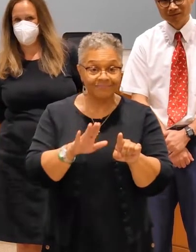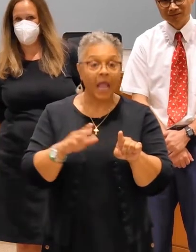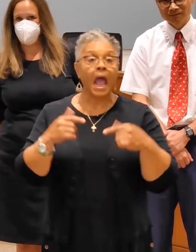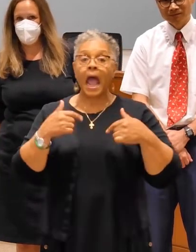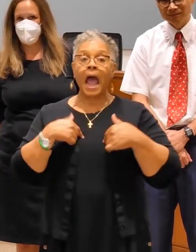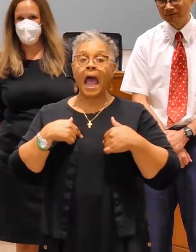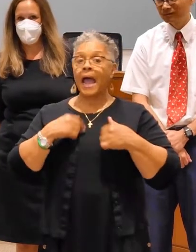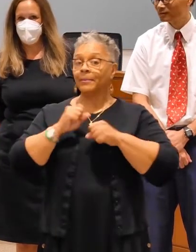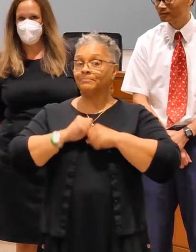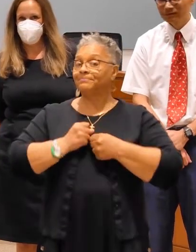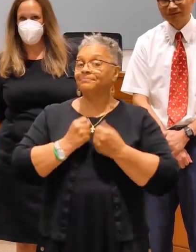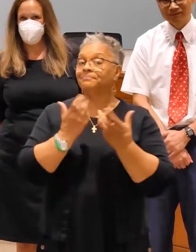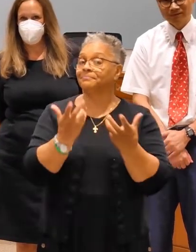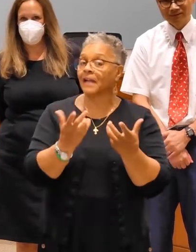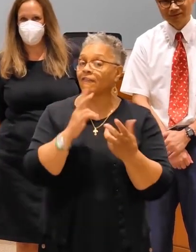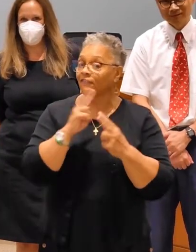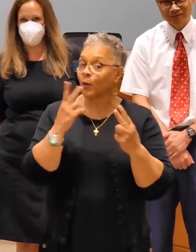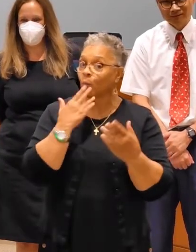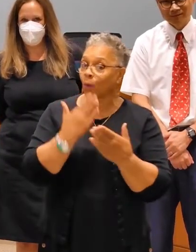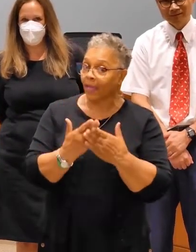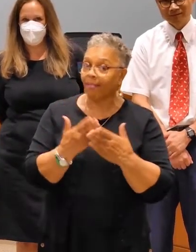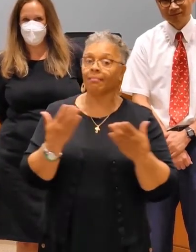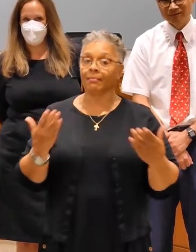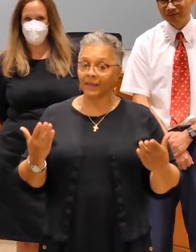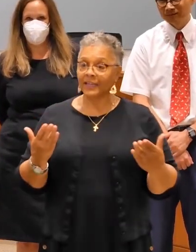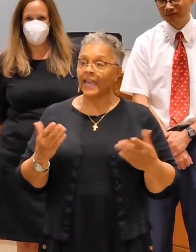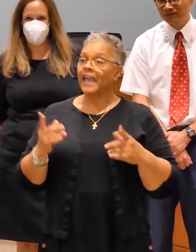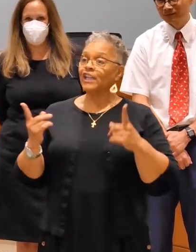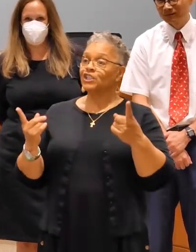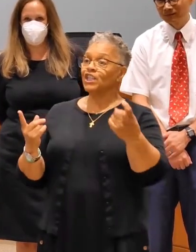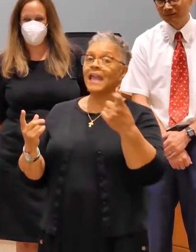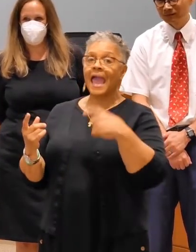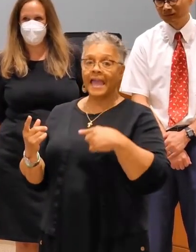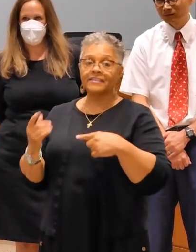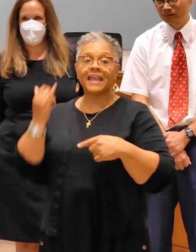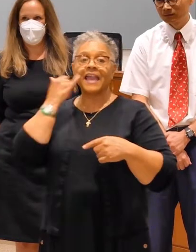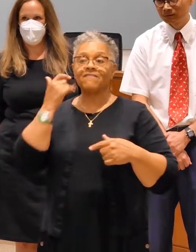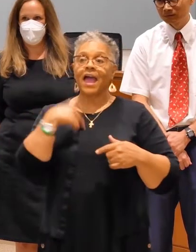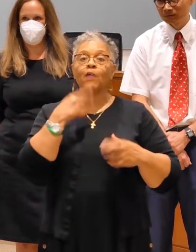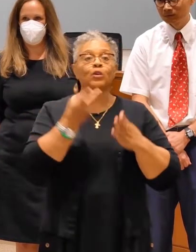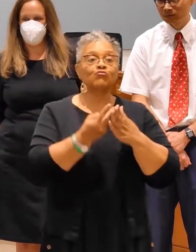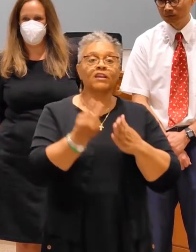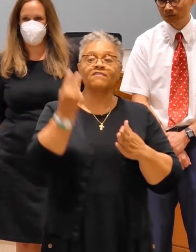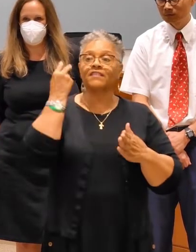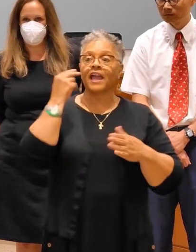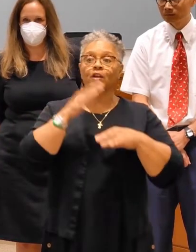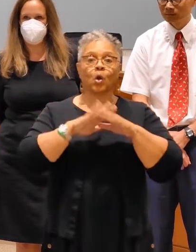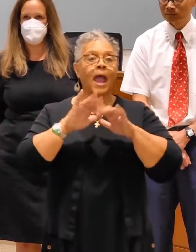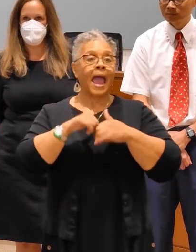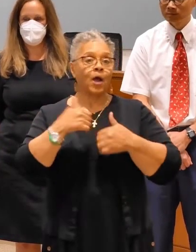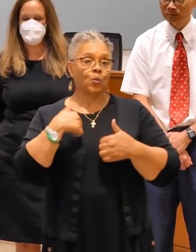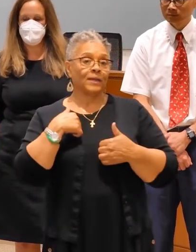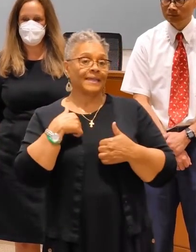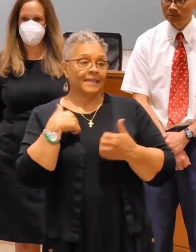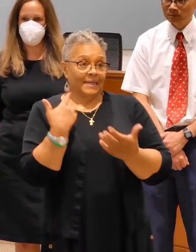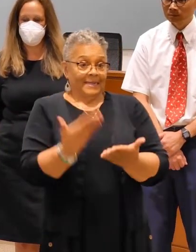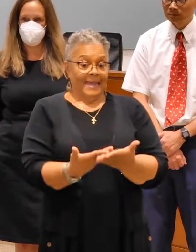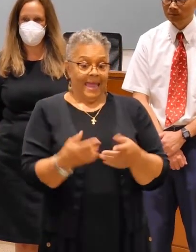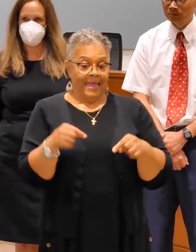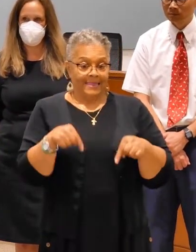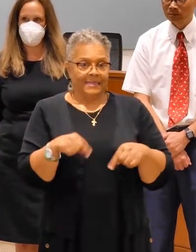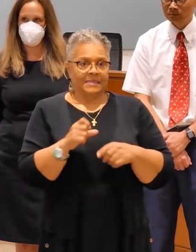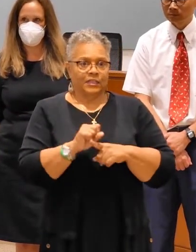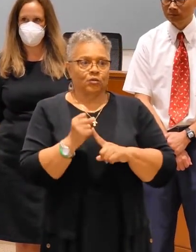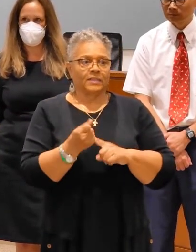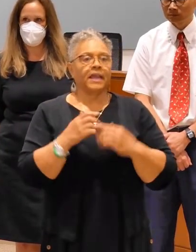I projected pretty well. Yeah. She asked if I would reflect on how we got here and then preventing